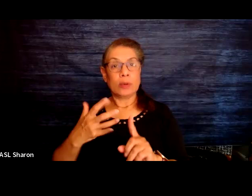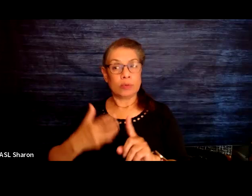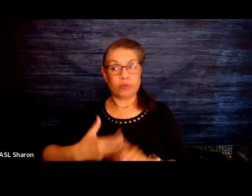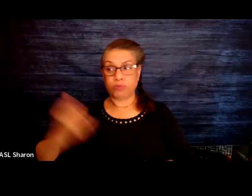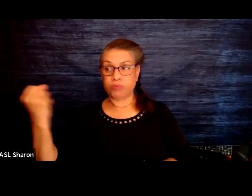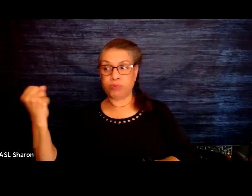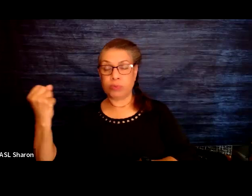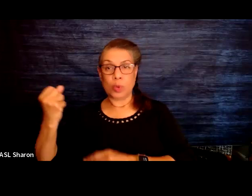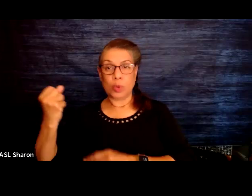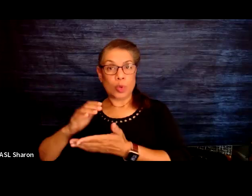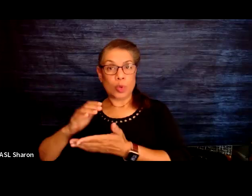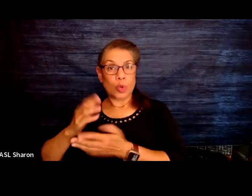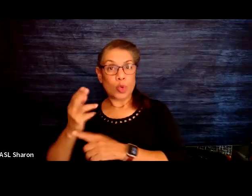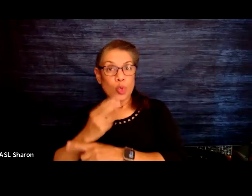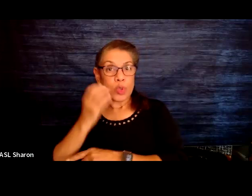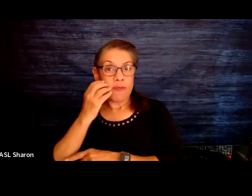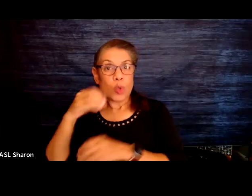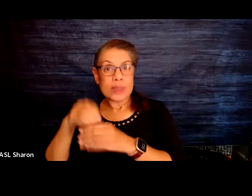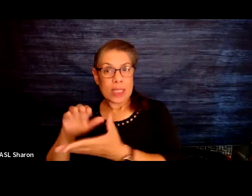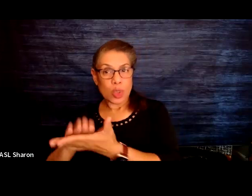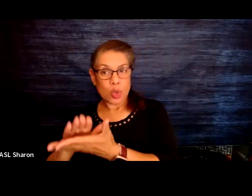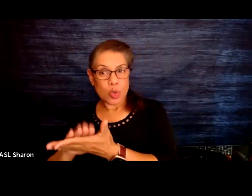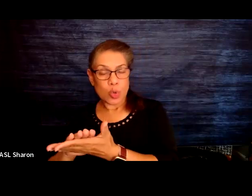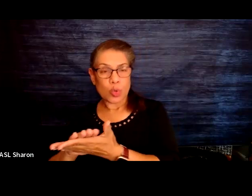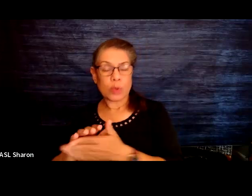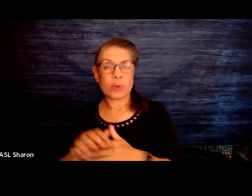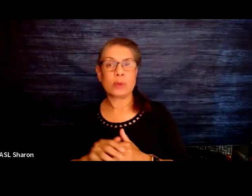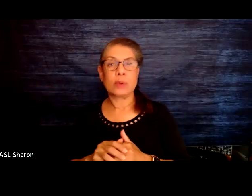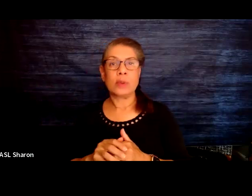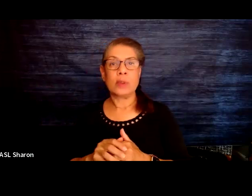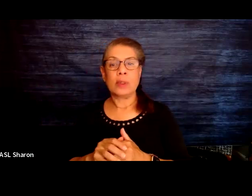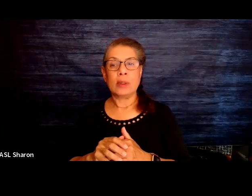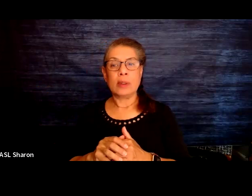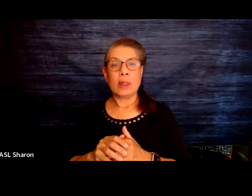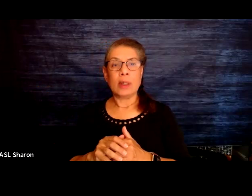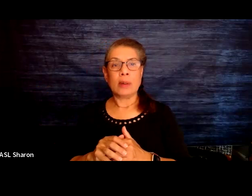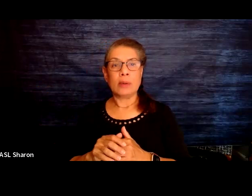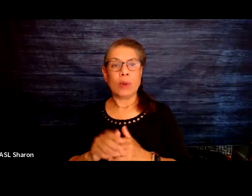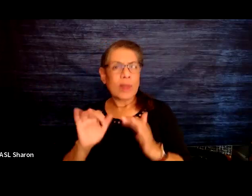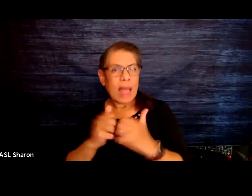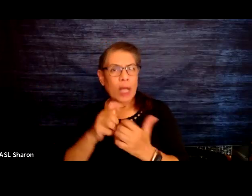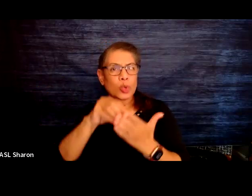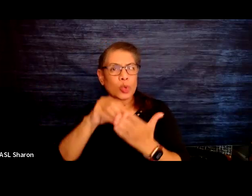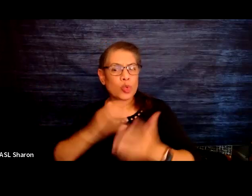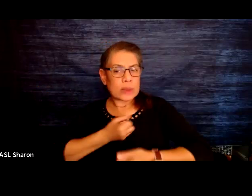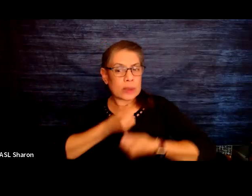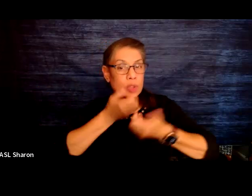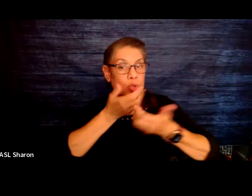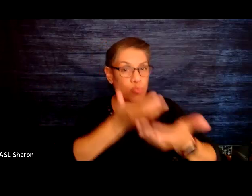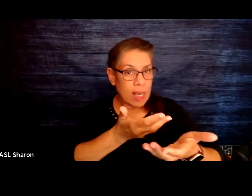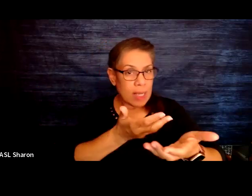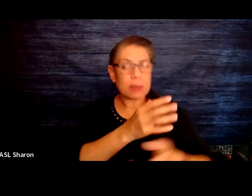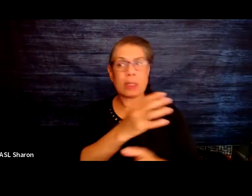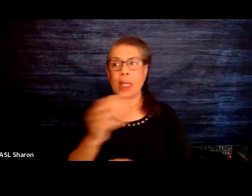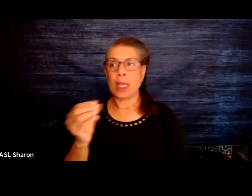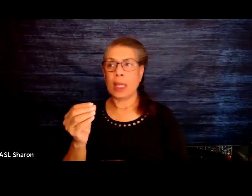schools, especially in the way that they express, and also how they have used